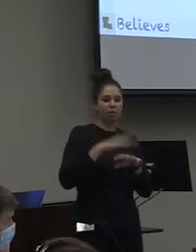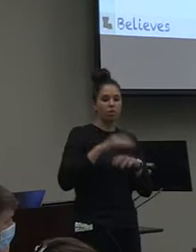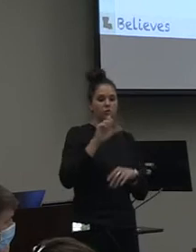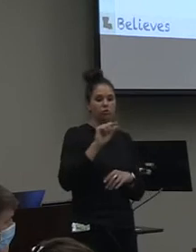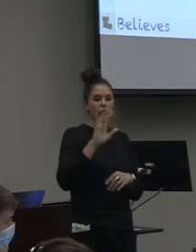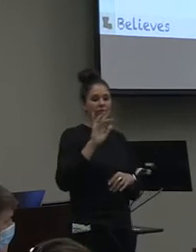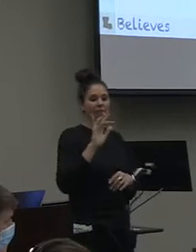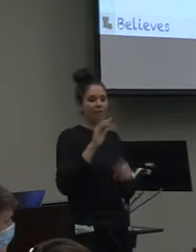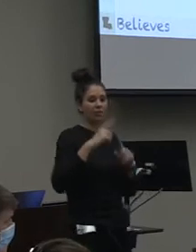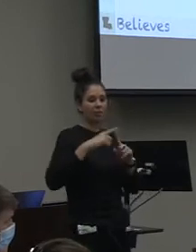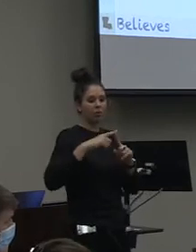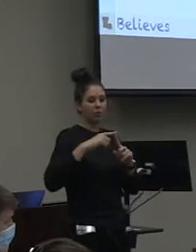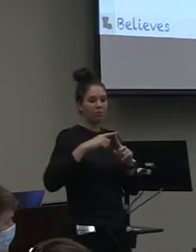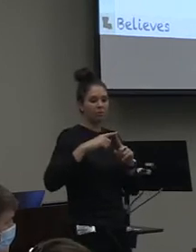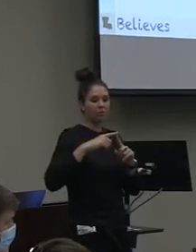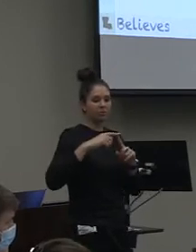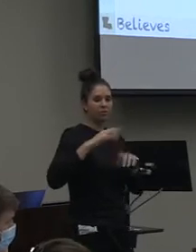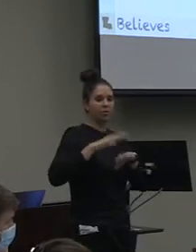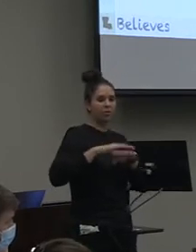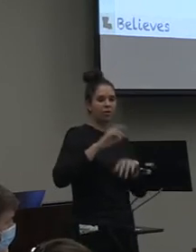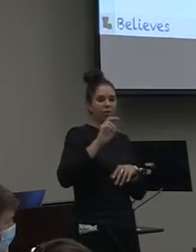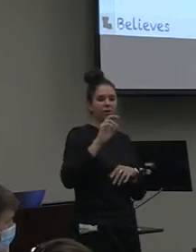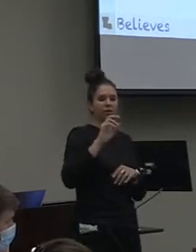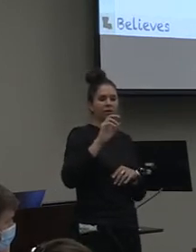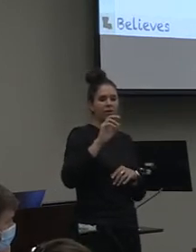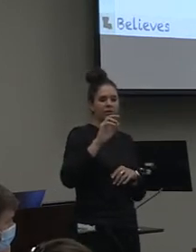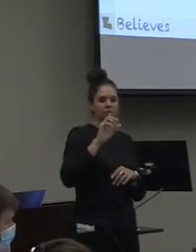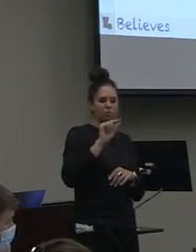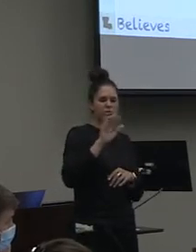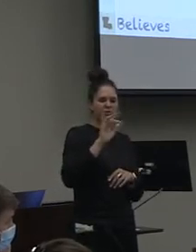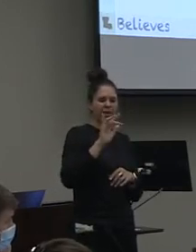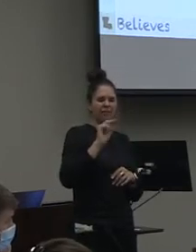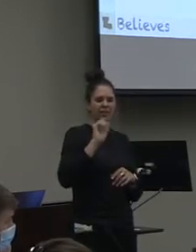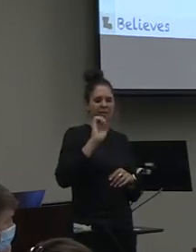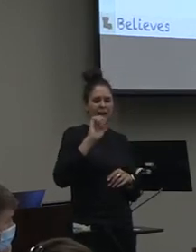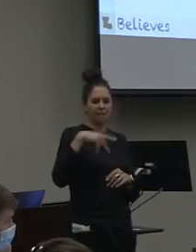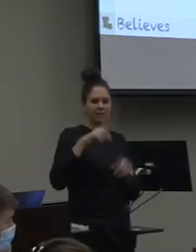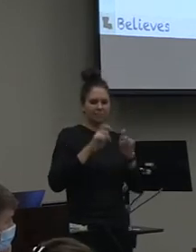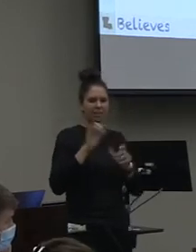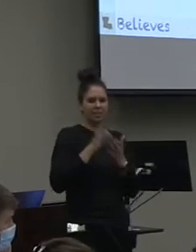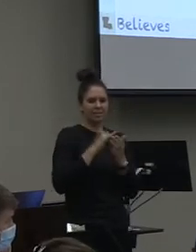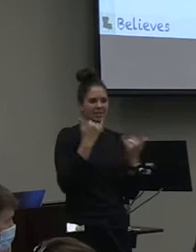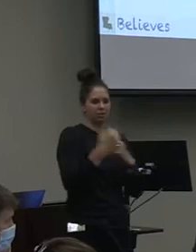NAEP assessment, which is this year's current first graders.